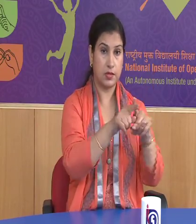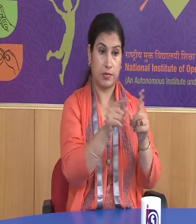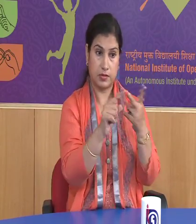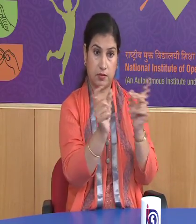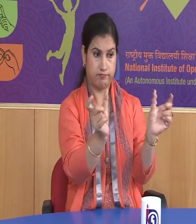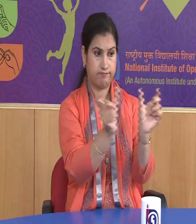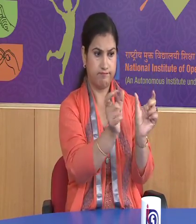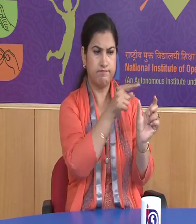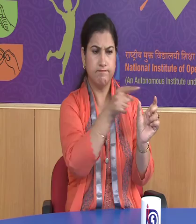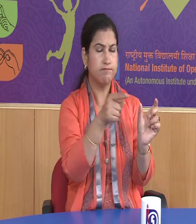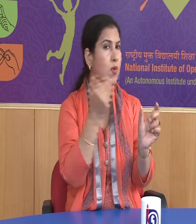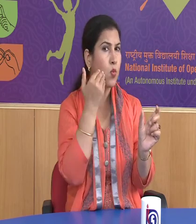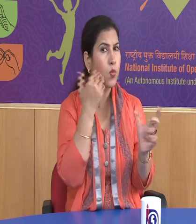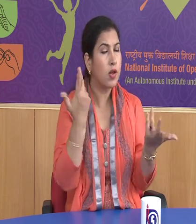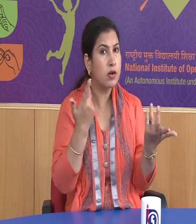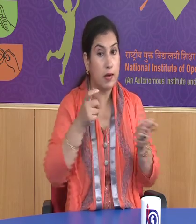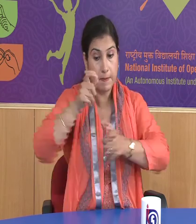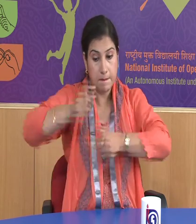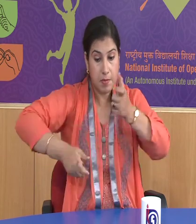occurs when people,